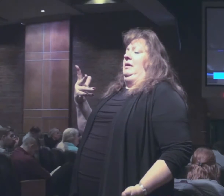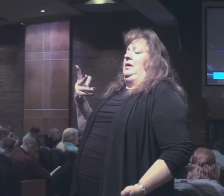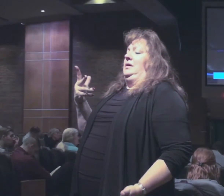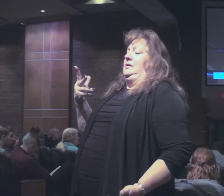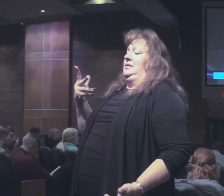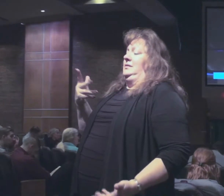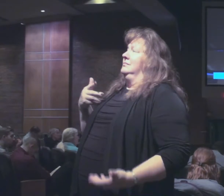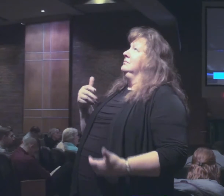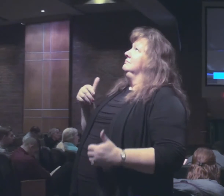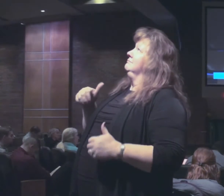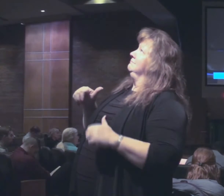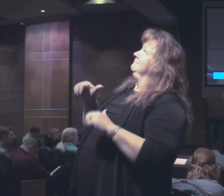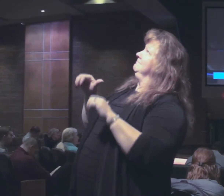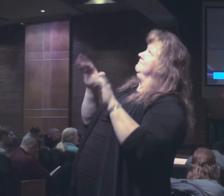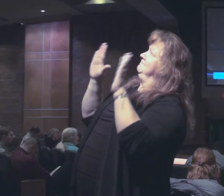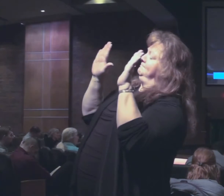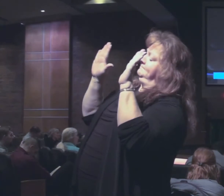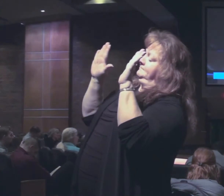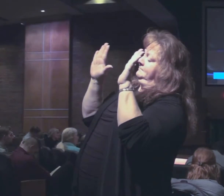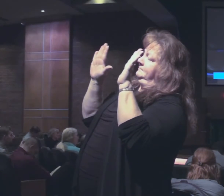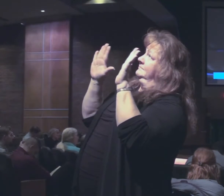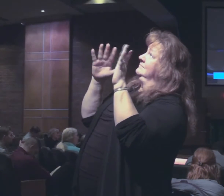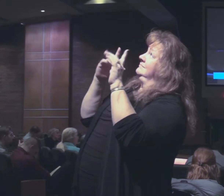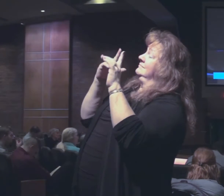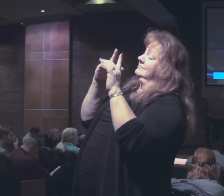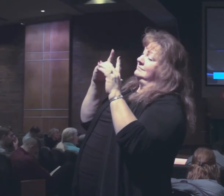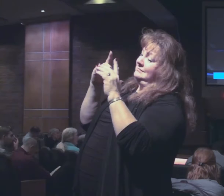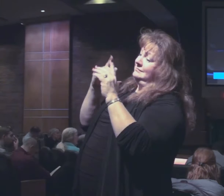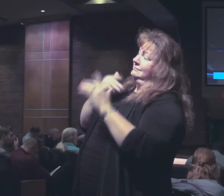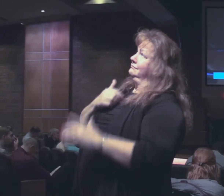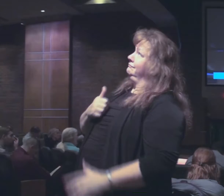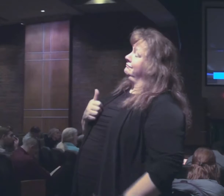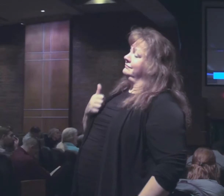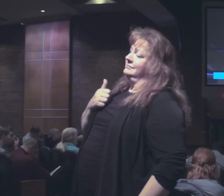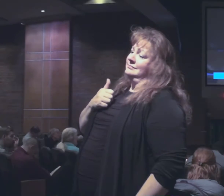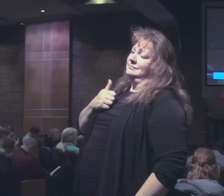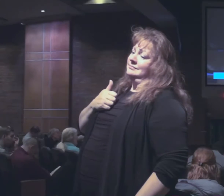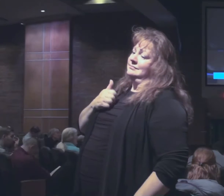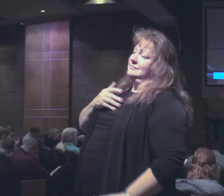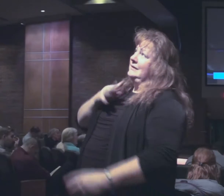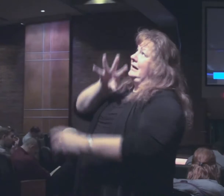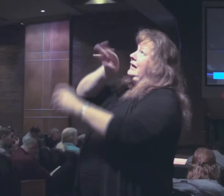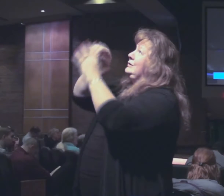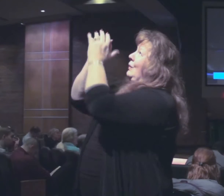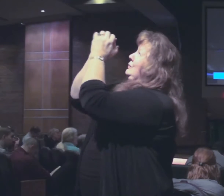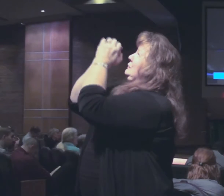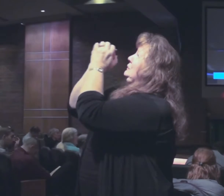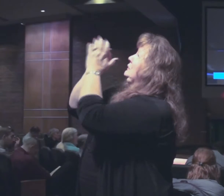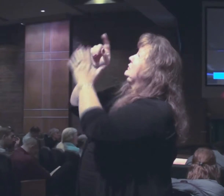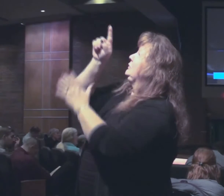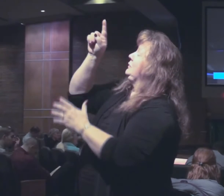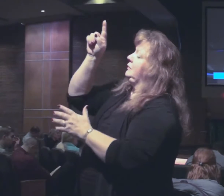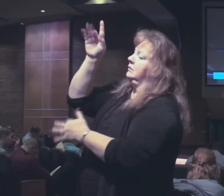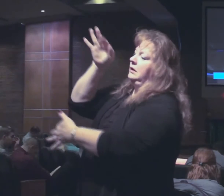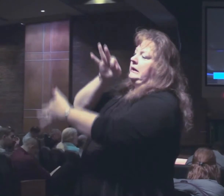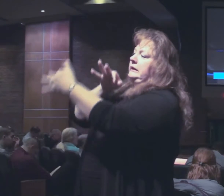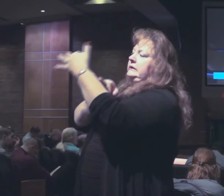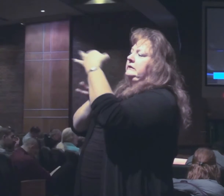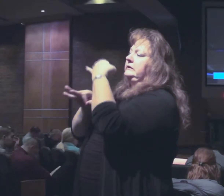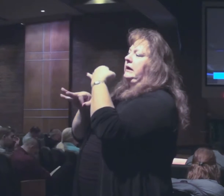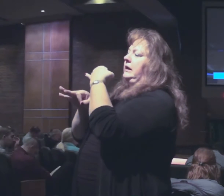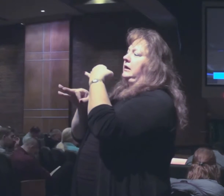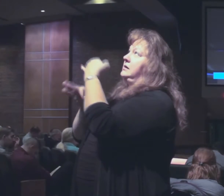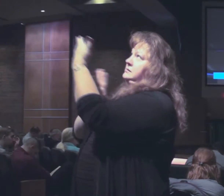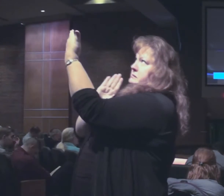the sacrifices of righteousness. You join in worshiping God instead of being